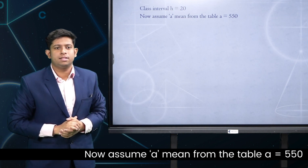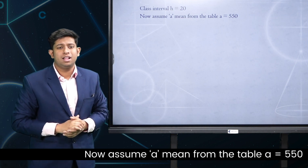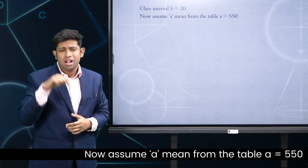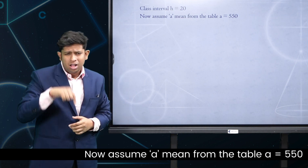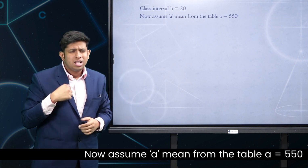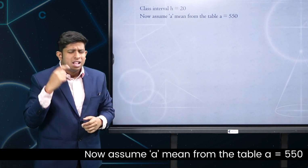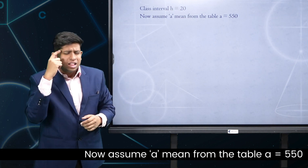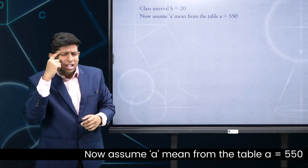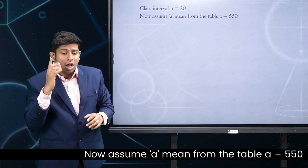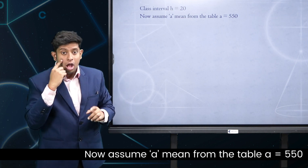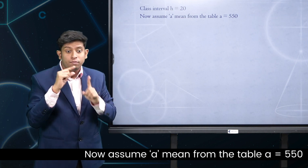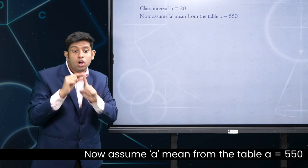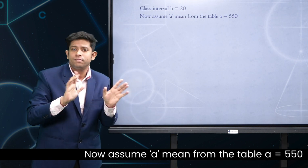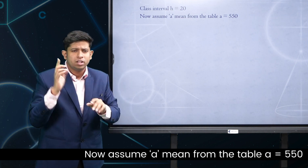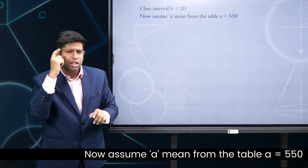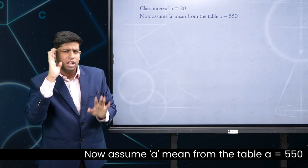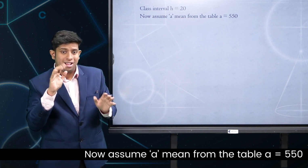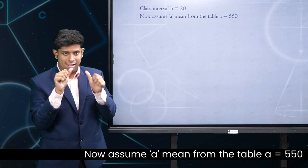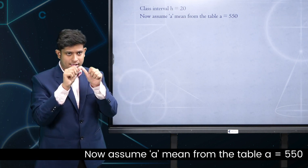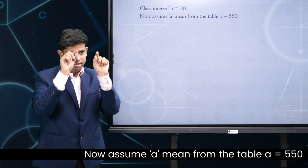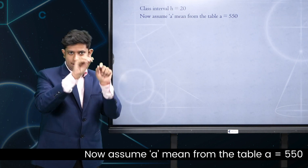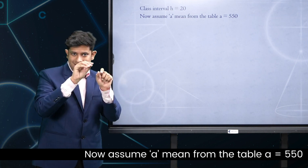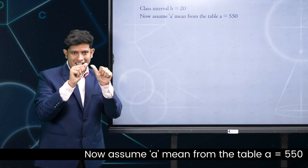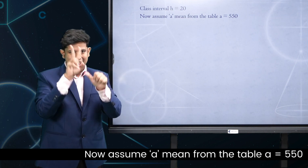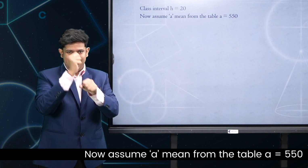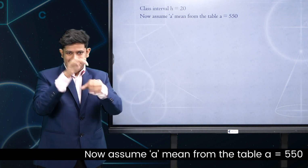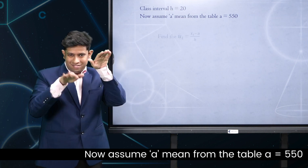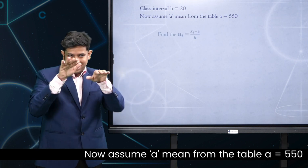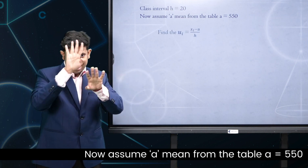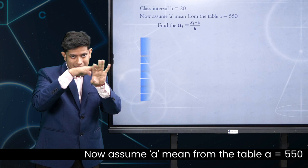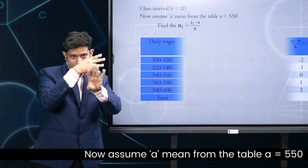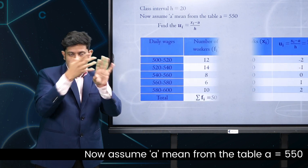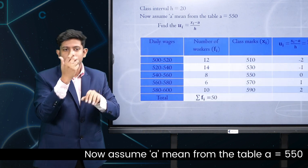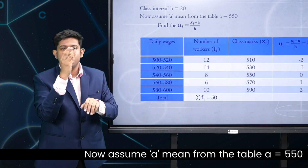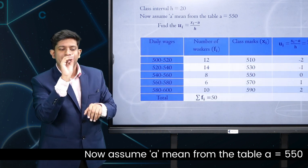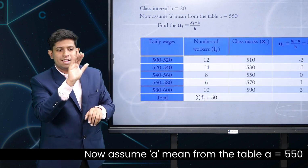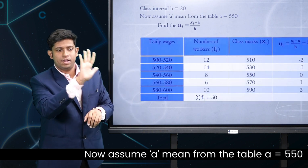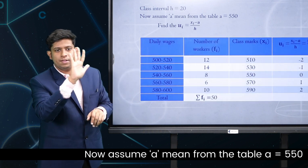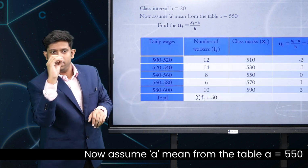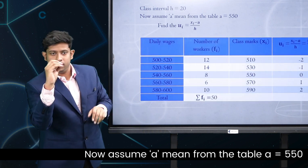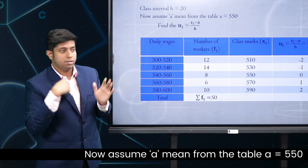Now assume A mean from the table. A is equal to 550.